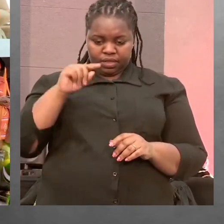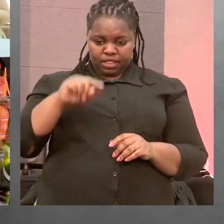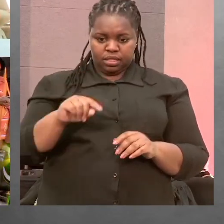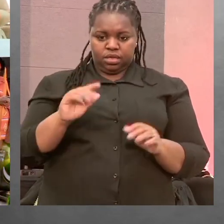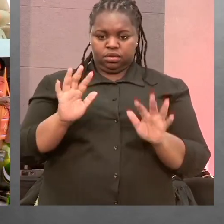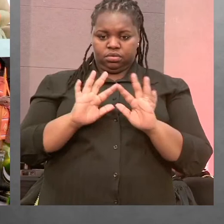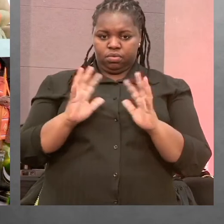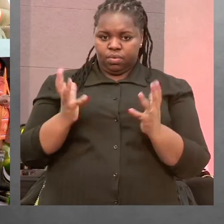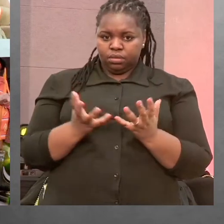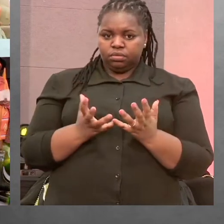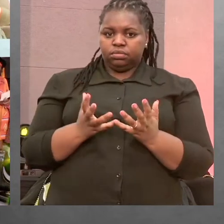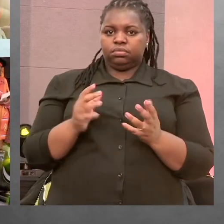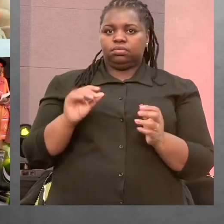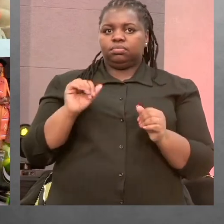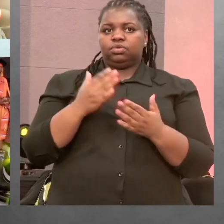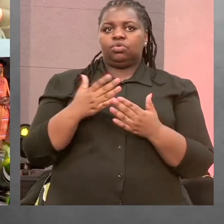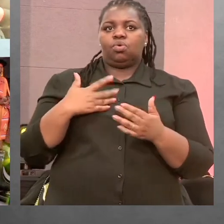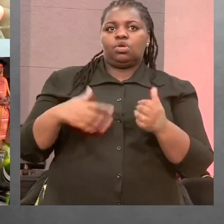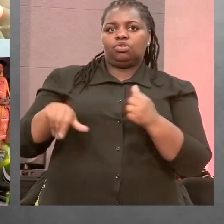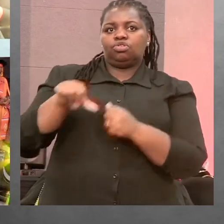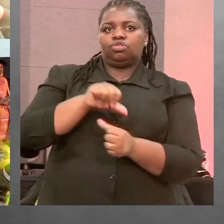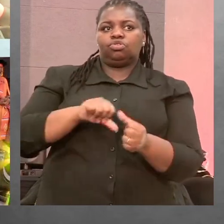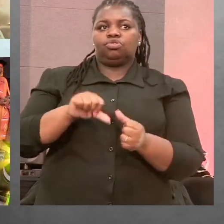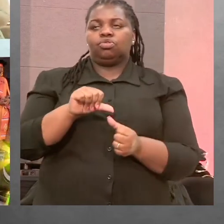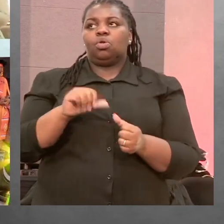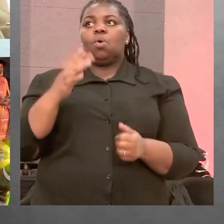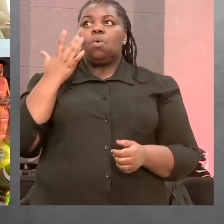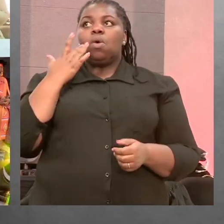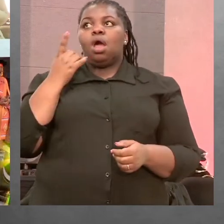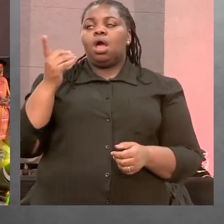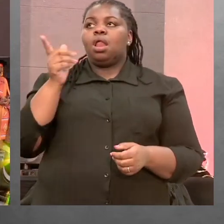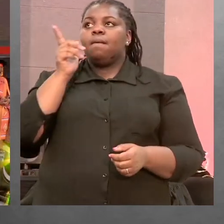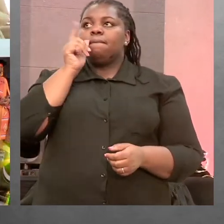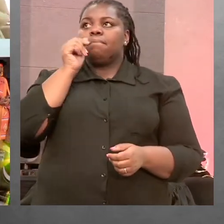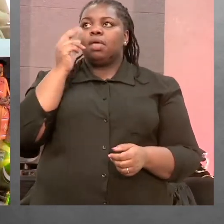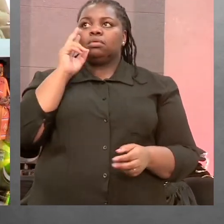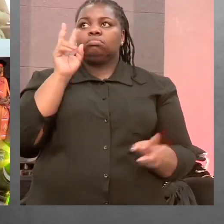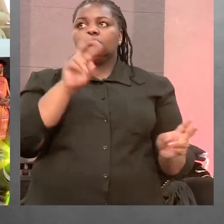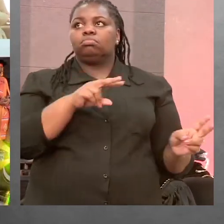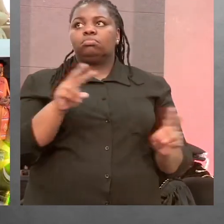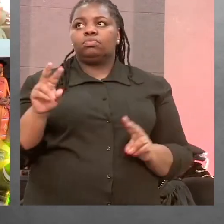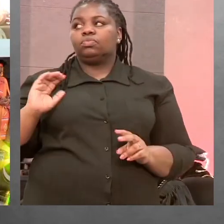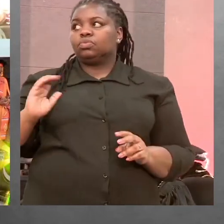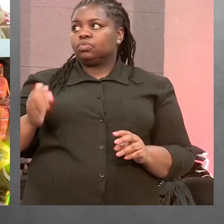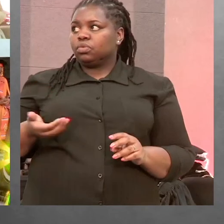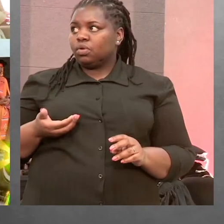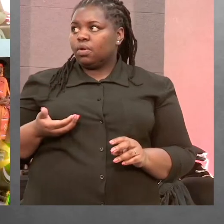to advance socially and economically. When men recognize women are